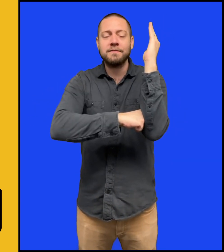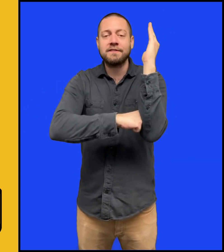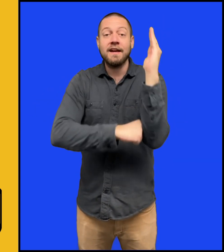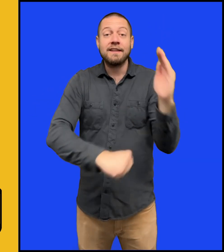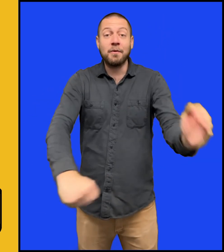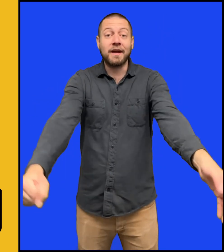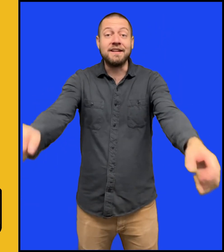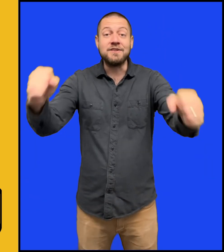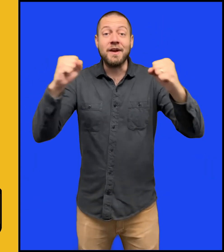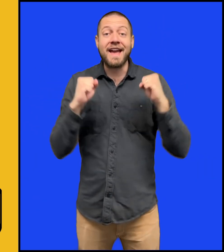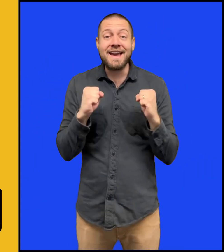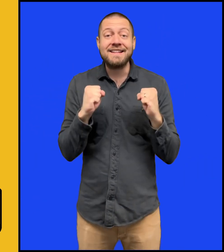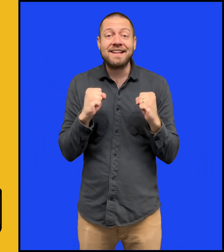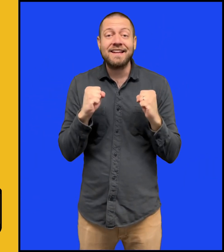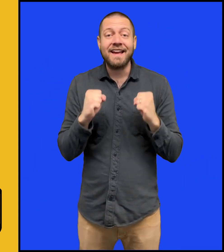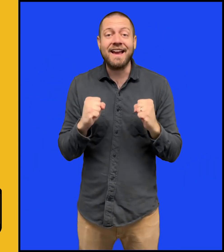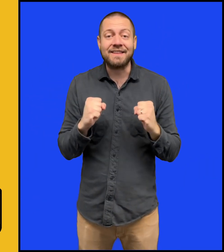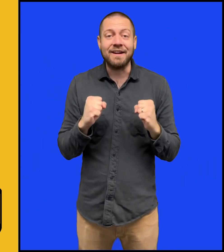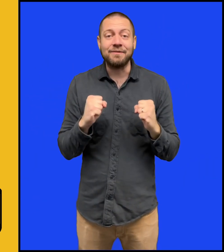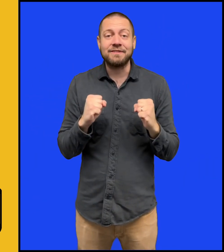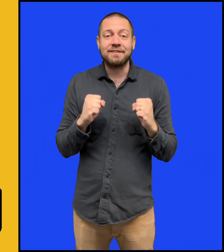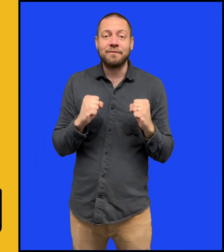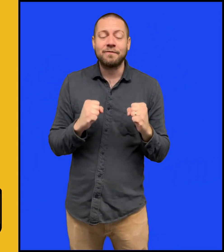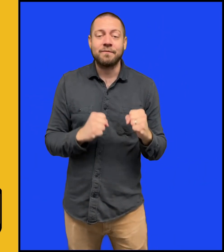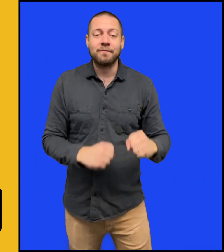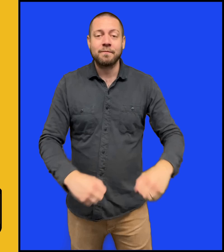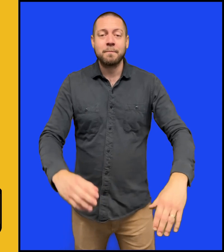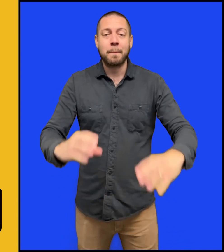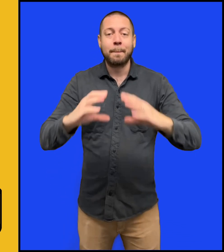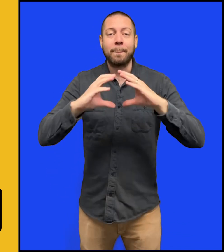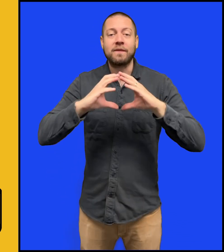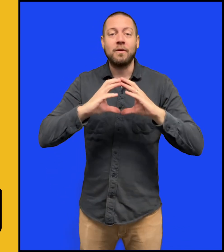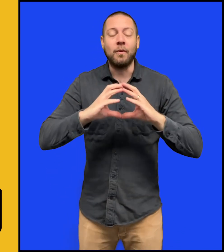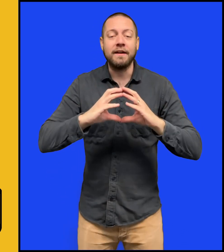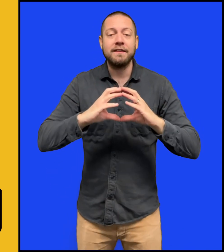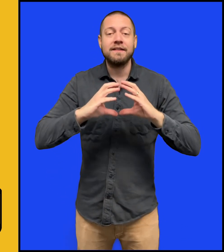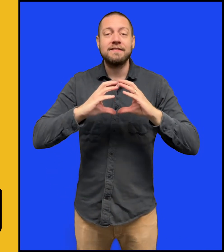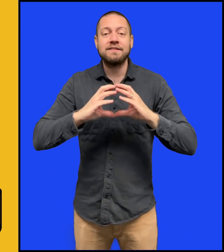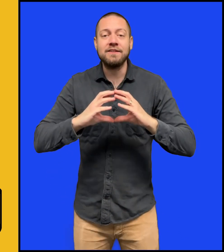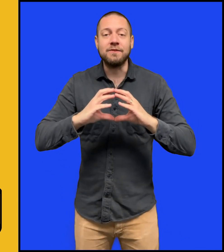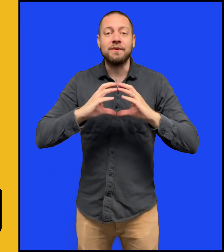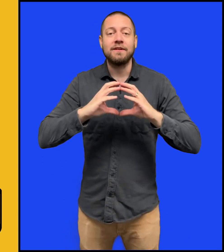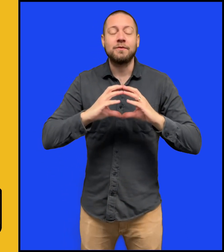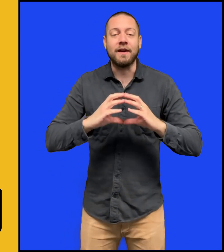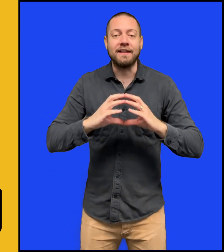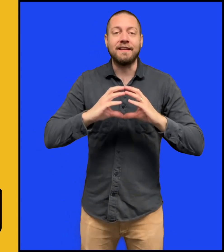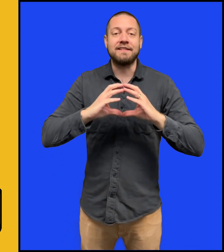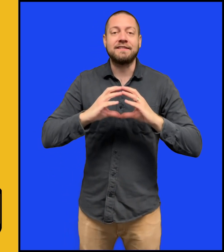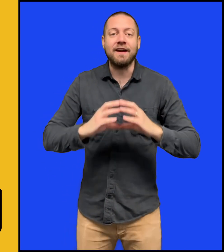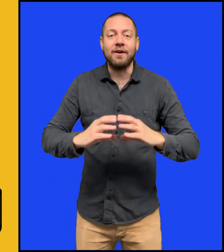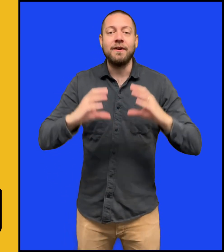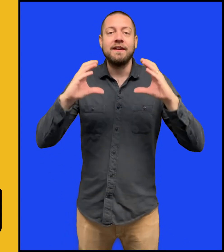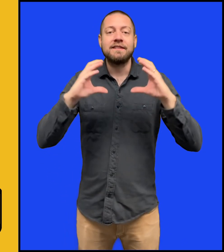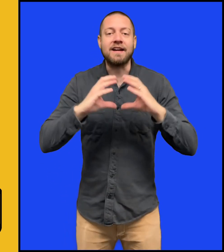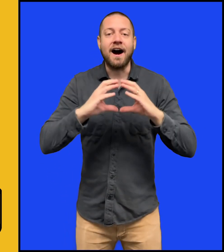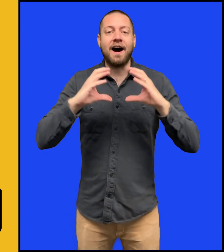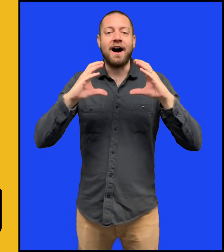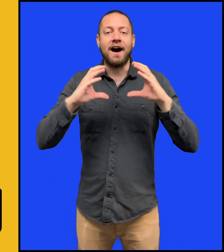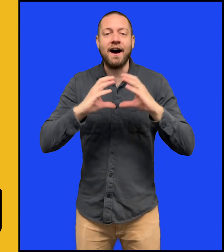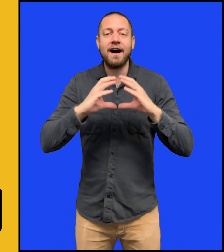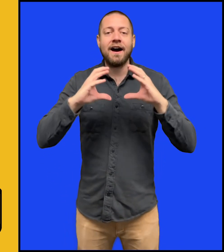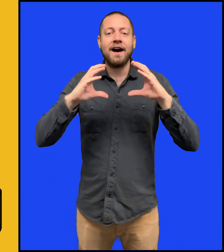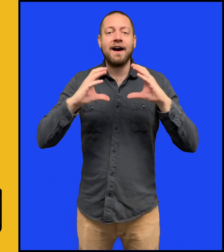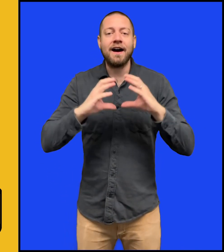quarter notes. Then we're going to do 8 1/8 notes. 1, 2. Ready, let's go.